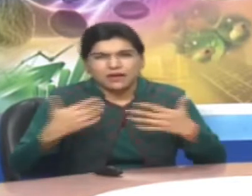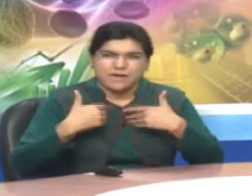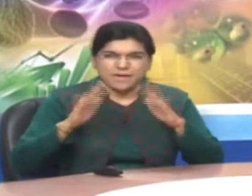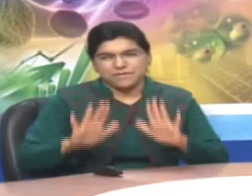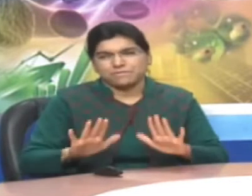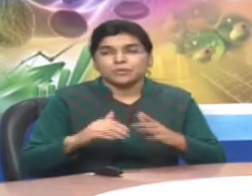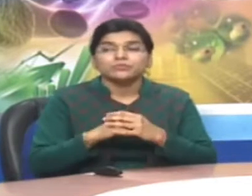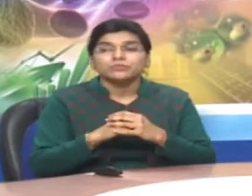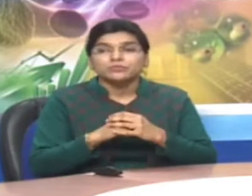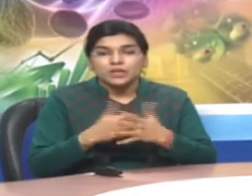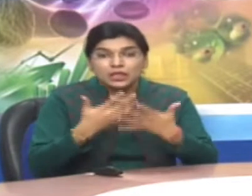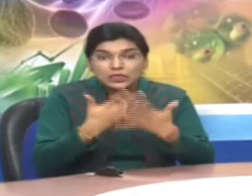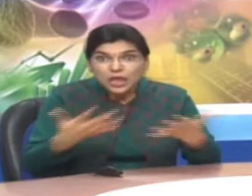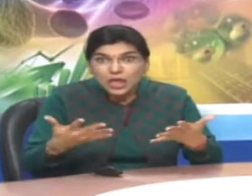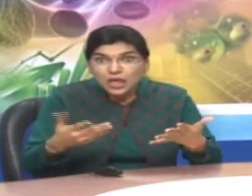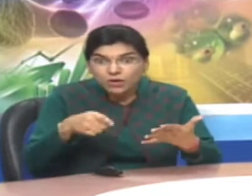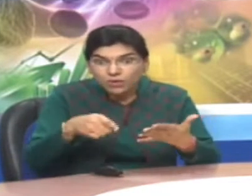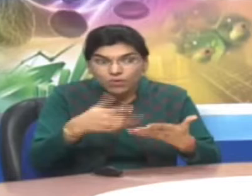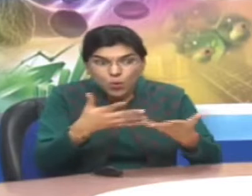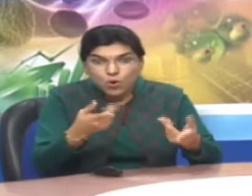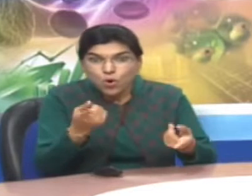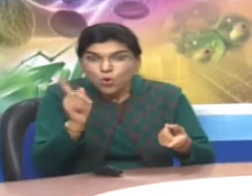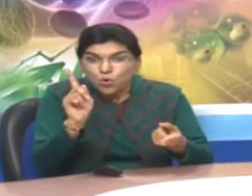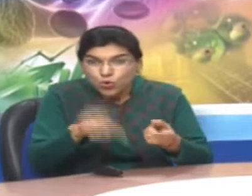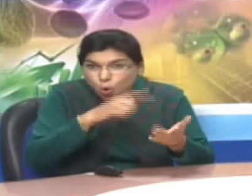Things went wrong and I